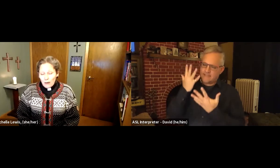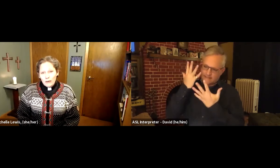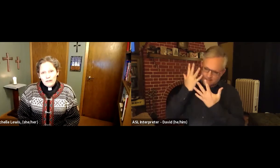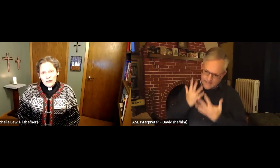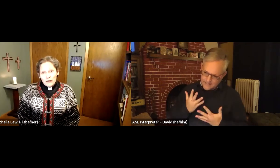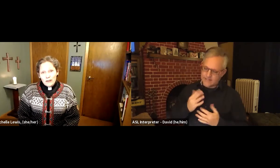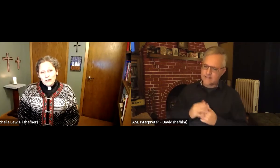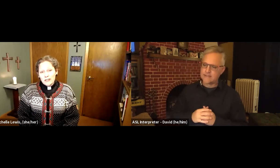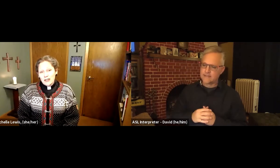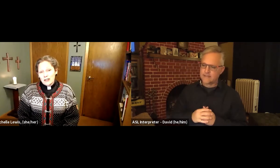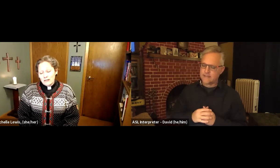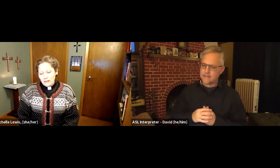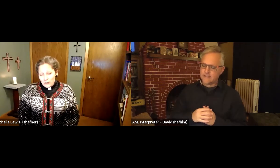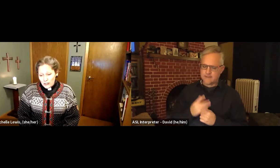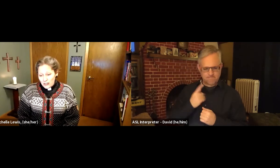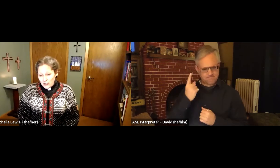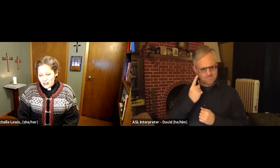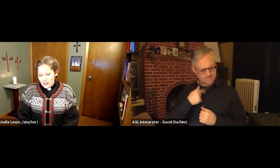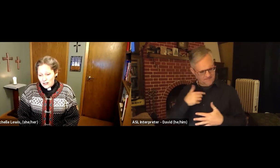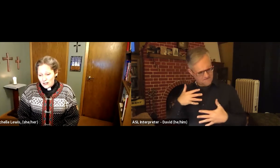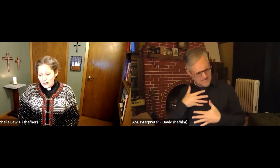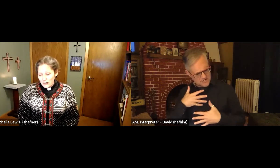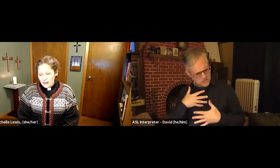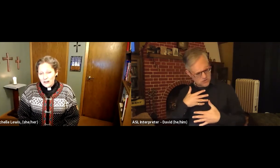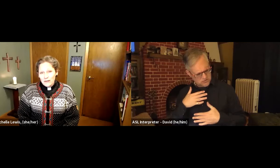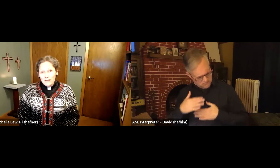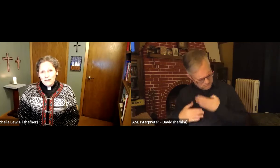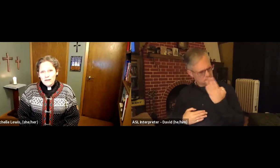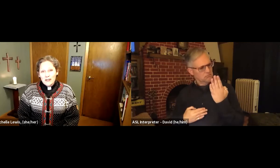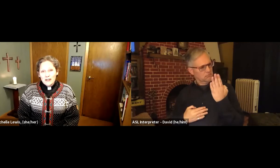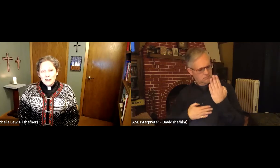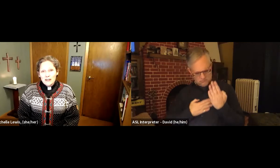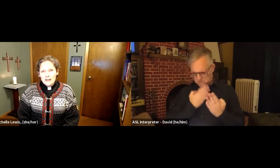explore our fears and confusion,